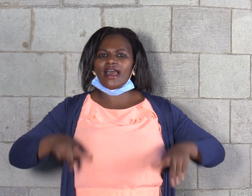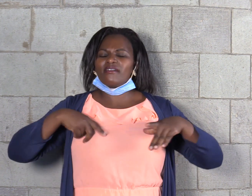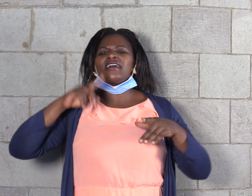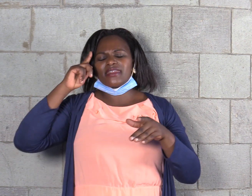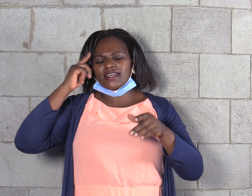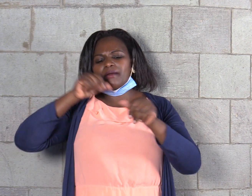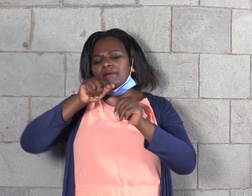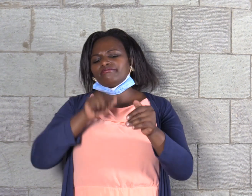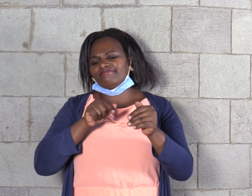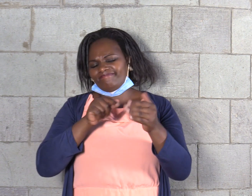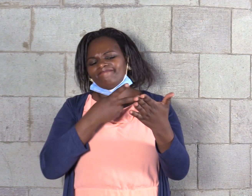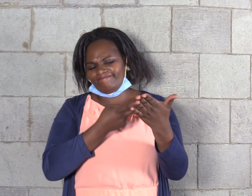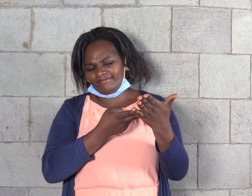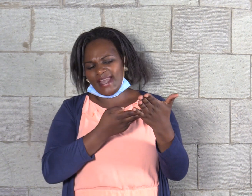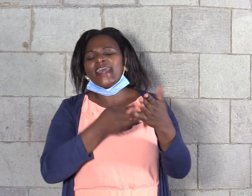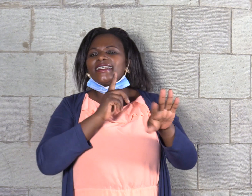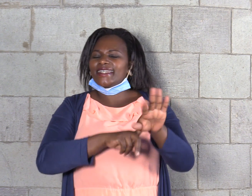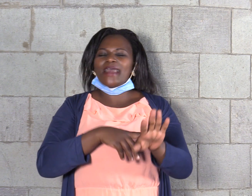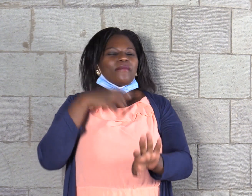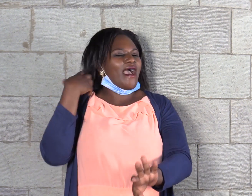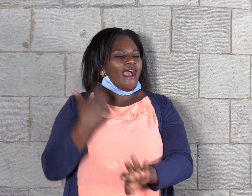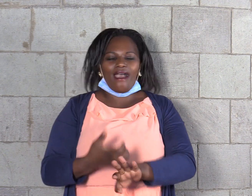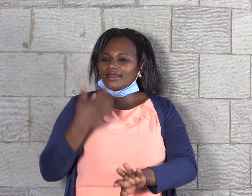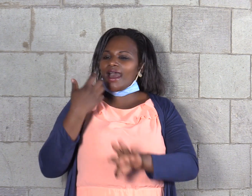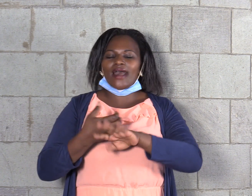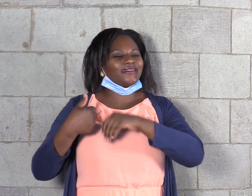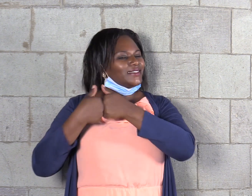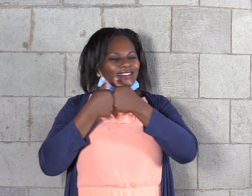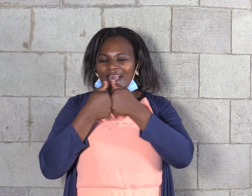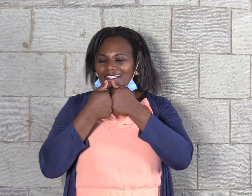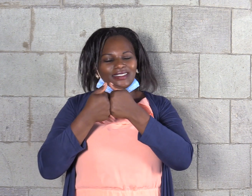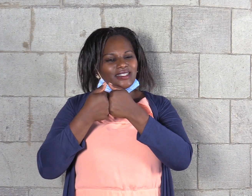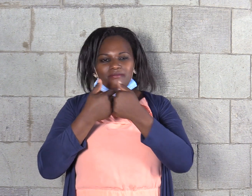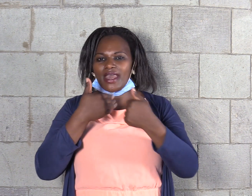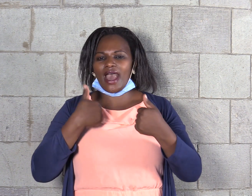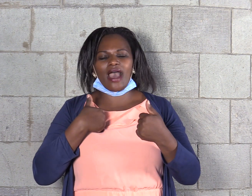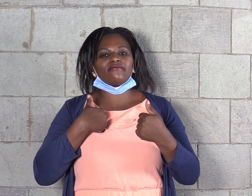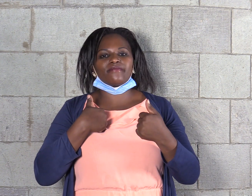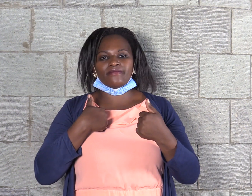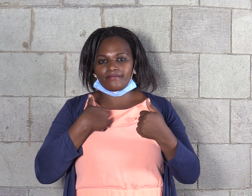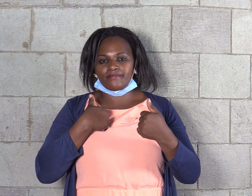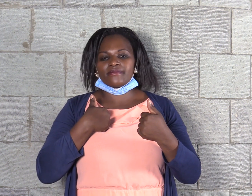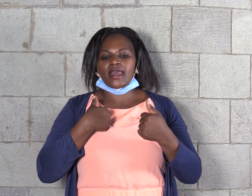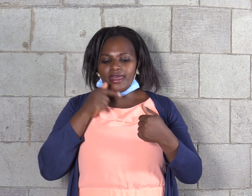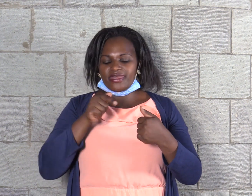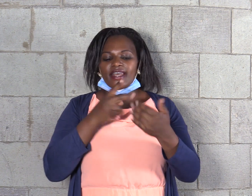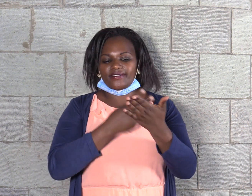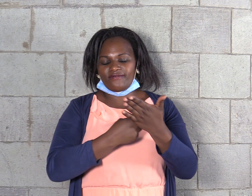it when things are too thick, when things are too hard on me, when I face challenges. This verse has been my